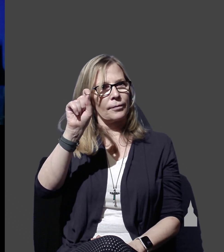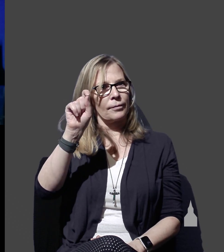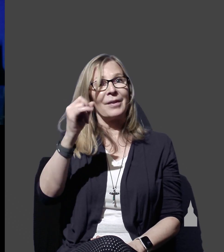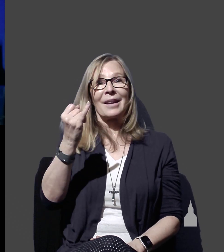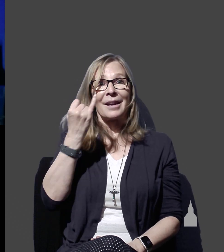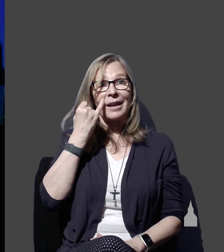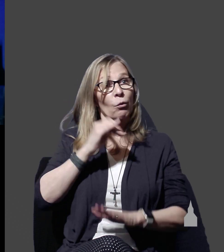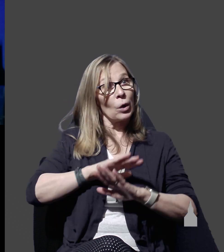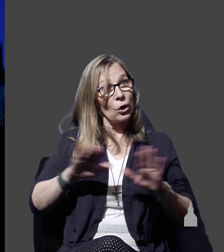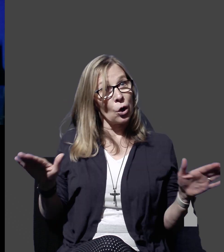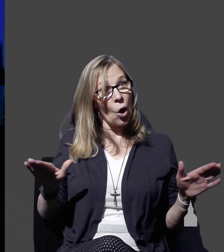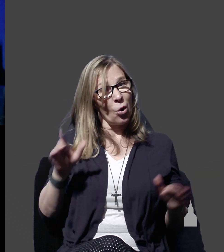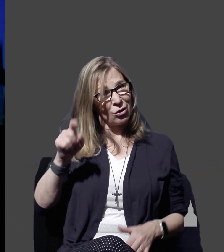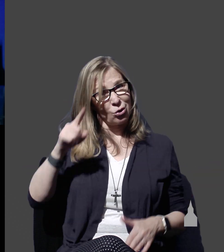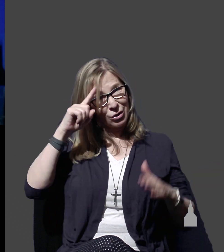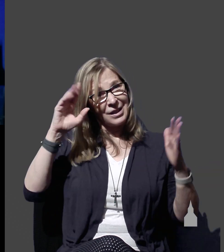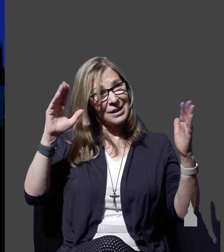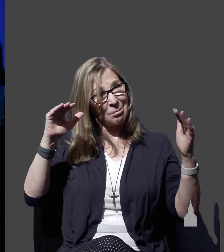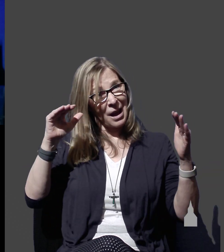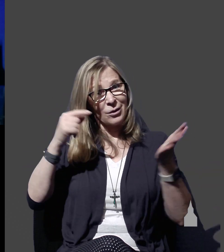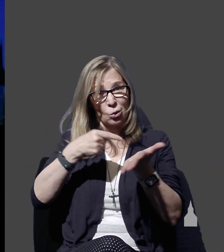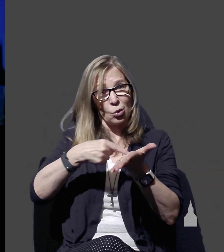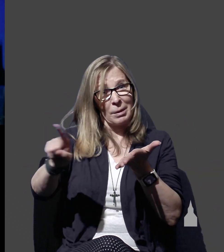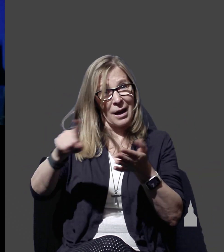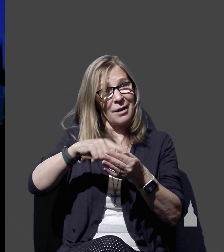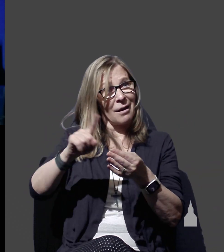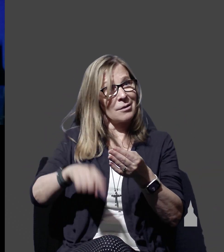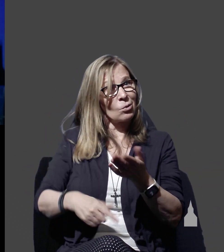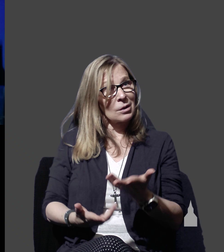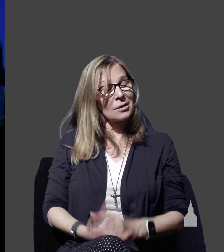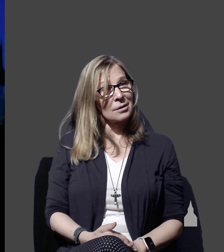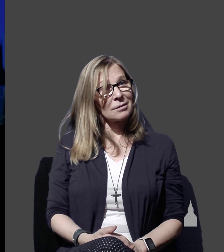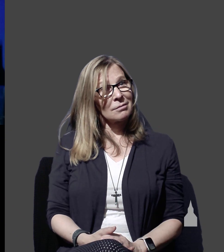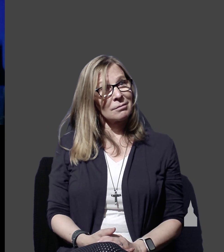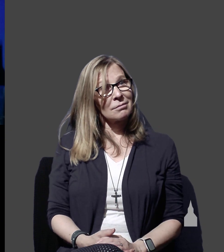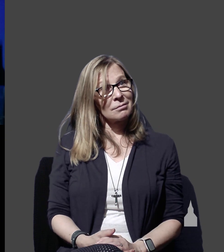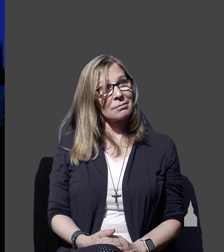And if we don't, we should expect to pay the consequences.